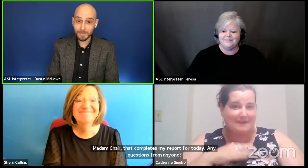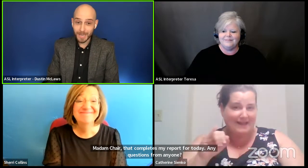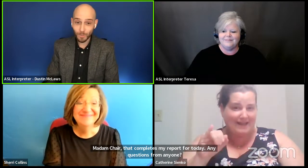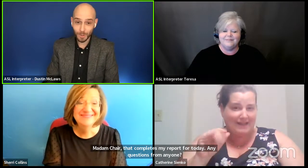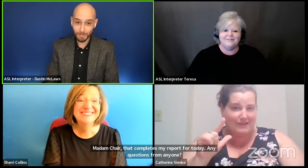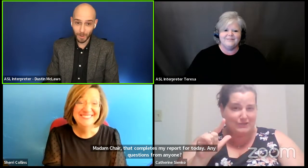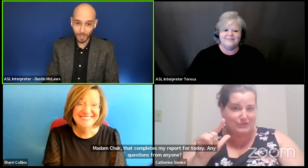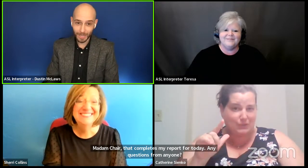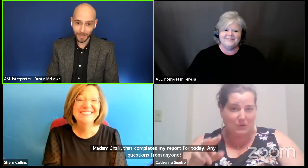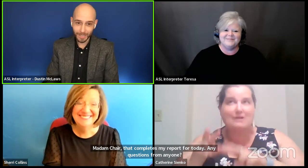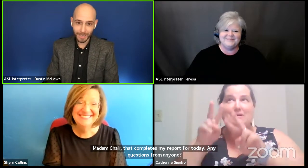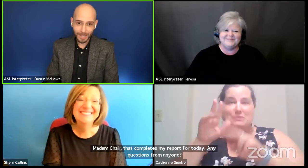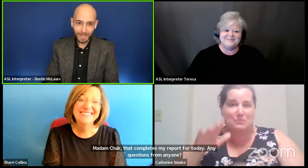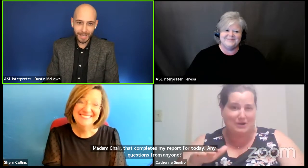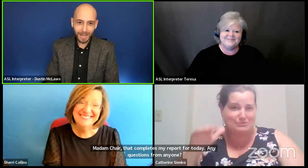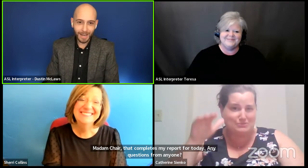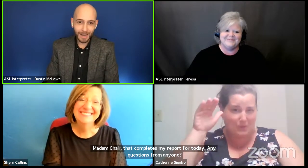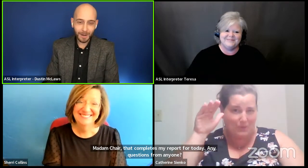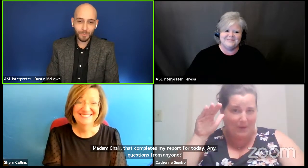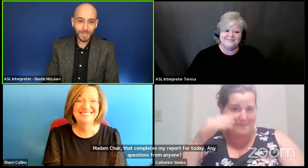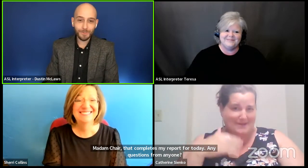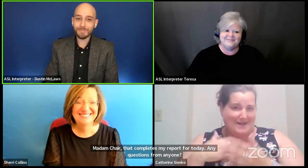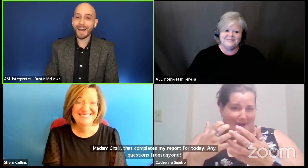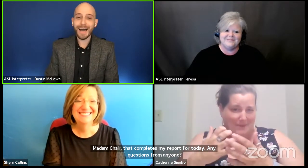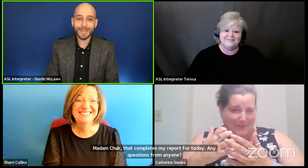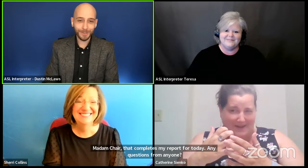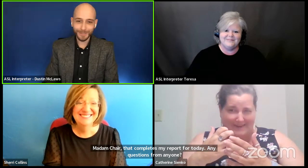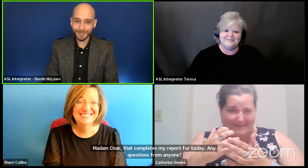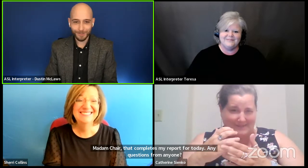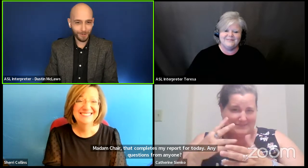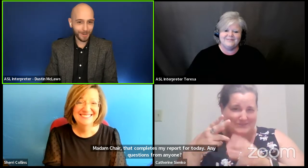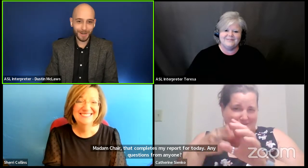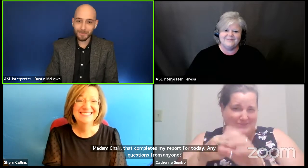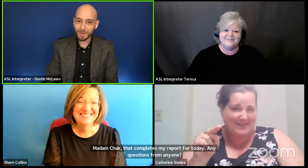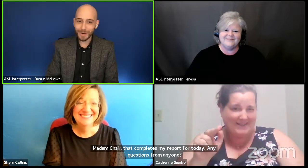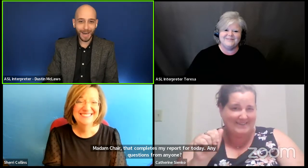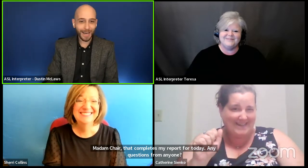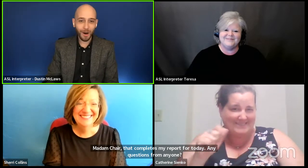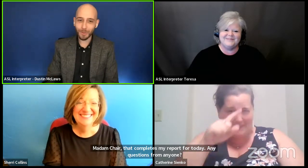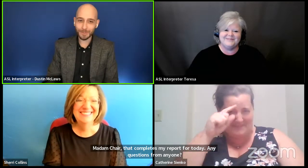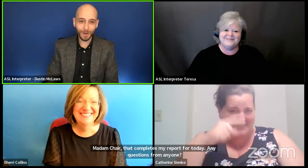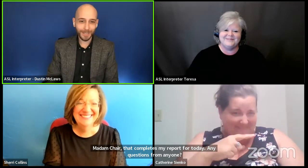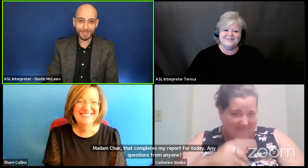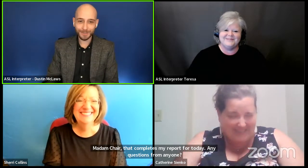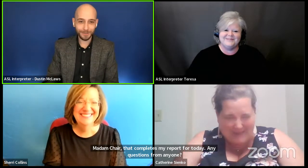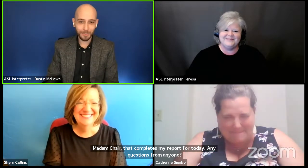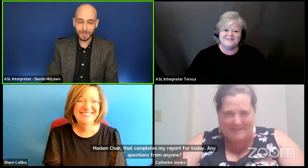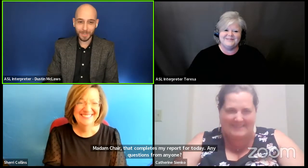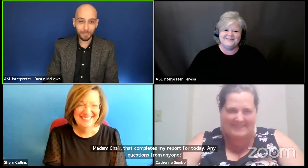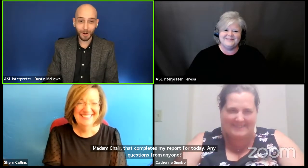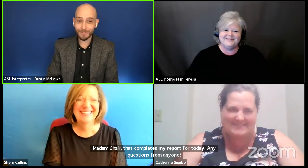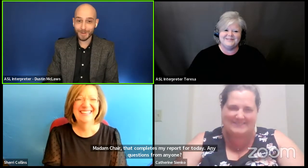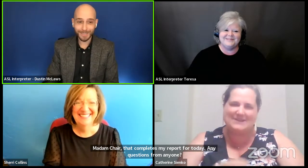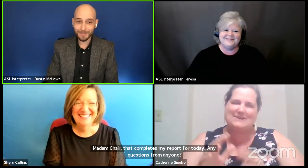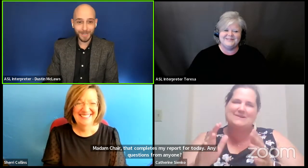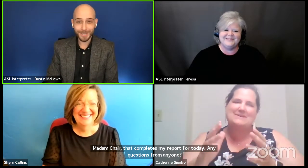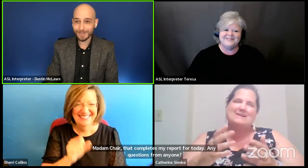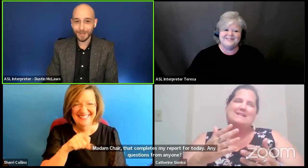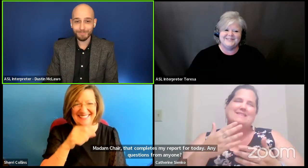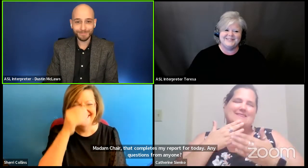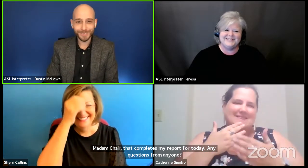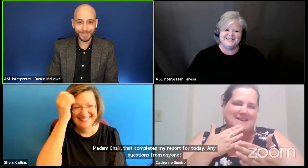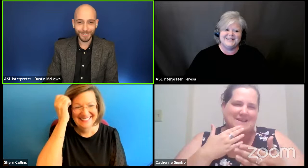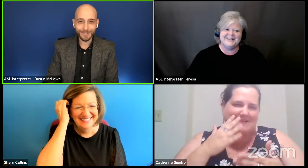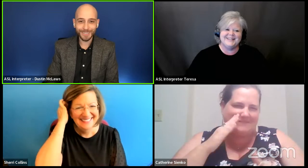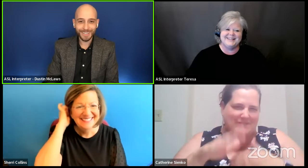you got to meet with Mark Kelly. He was my idol growing up. I always wanted to be a part of NASA because